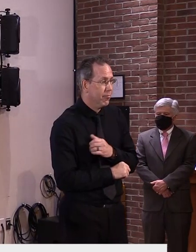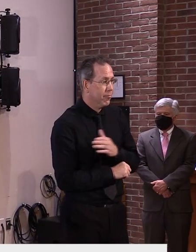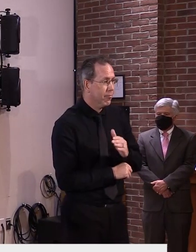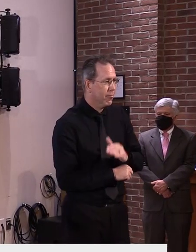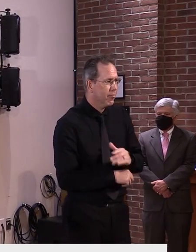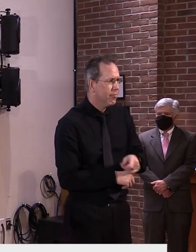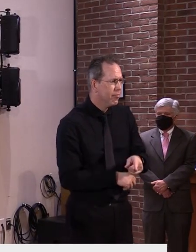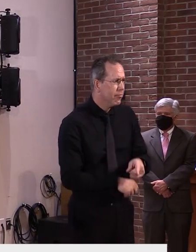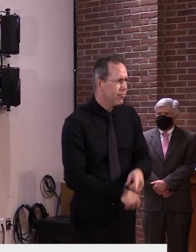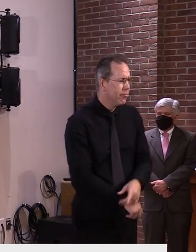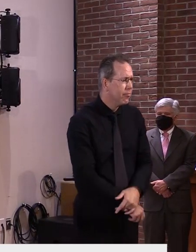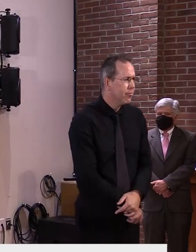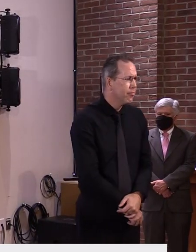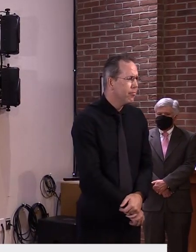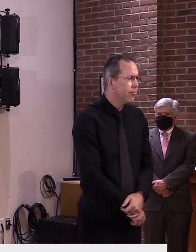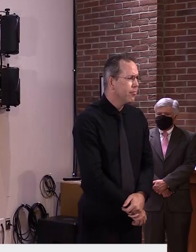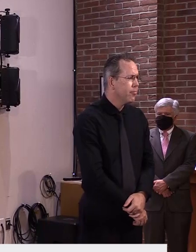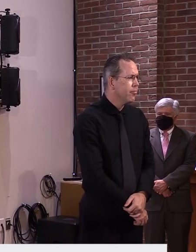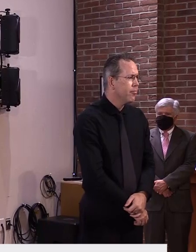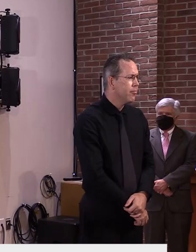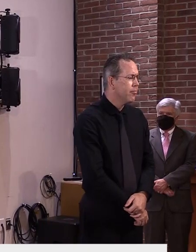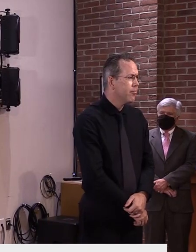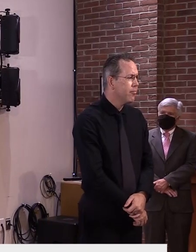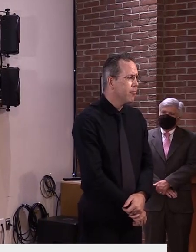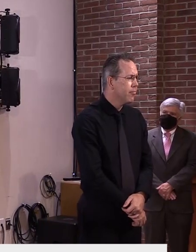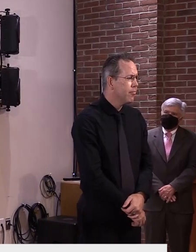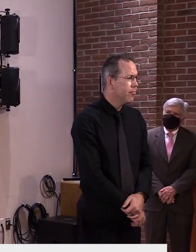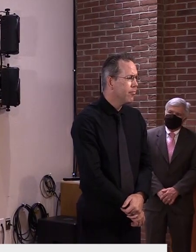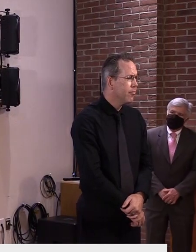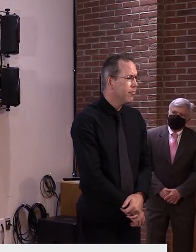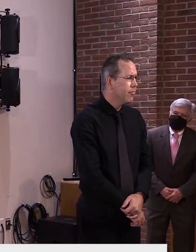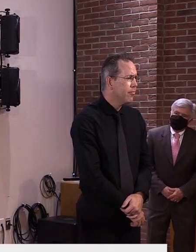but in how they should be tested?